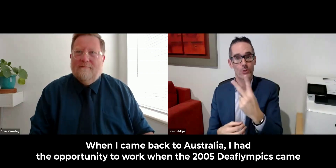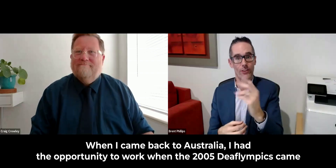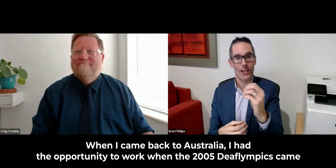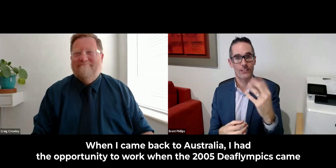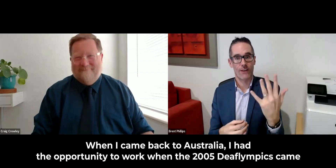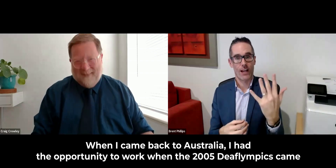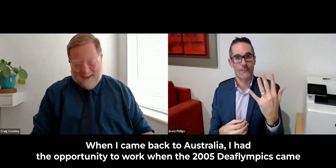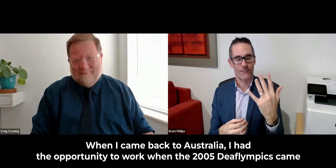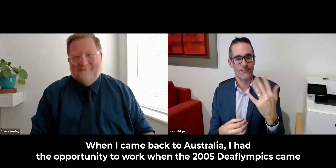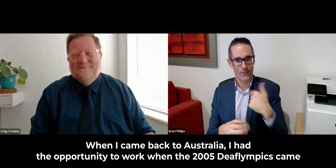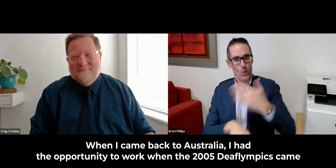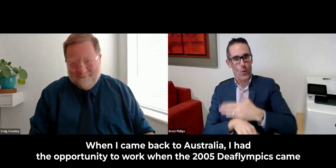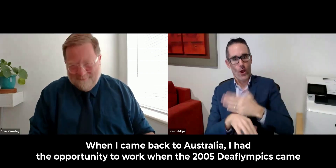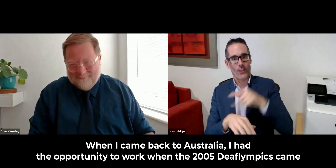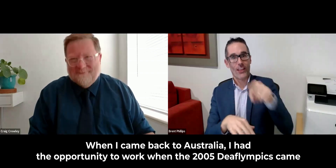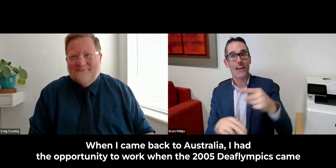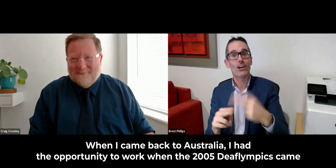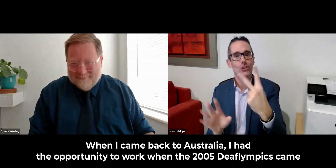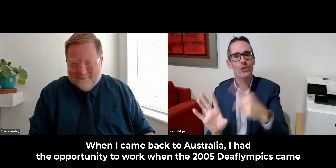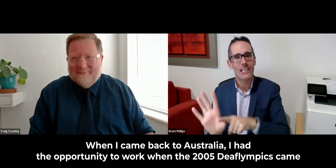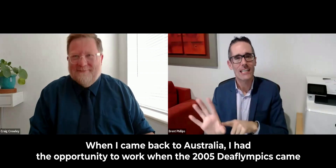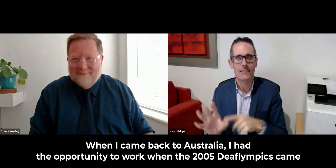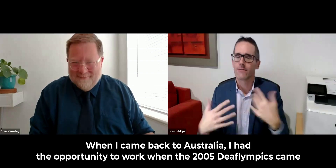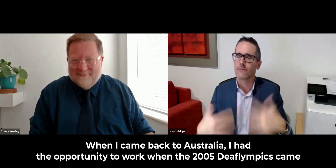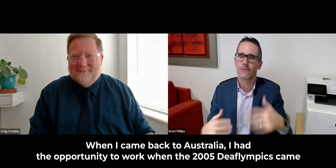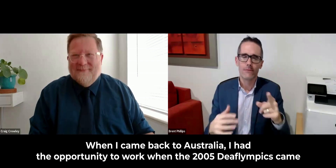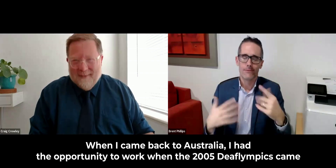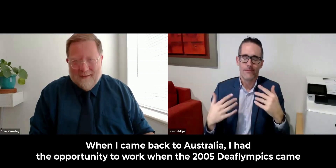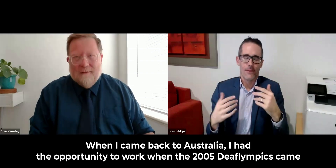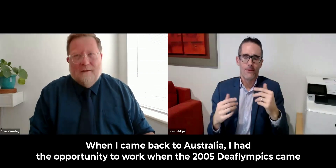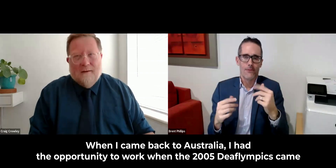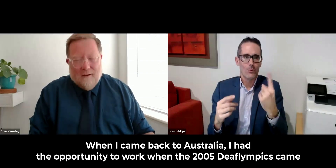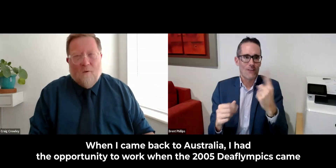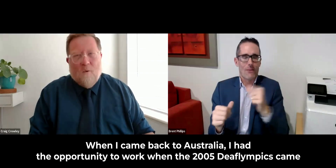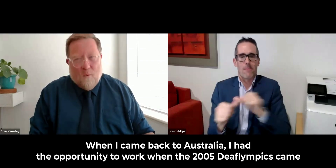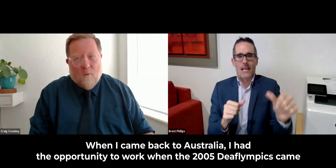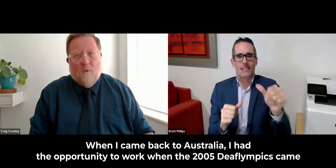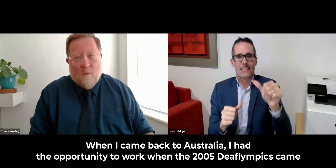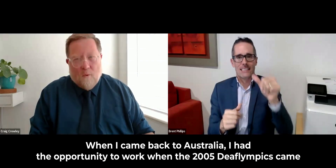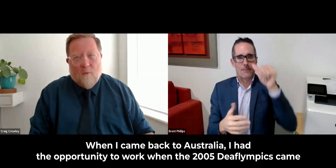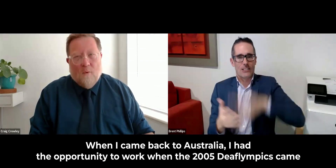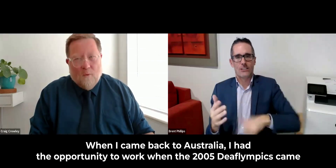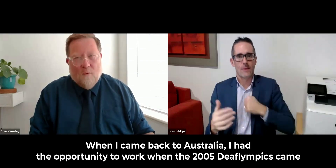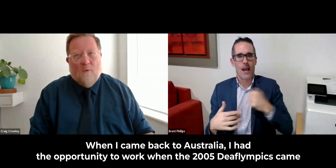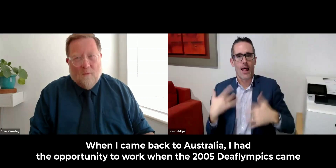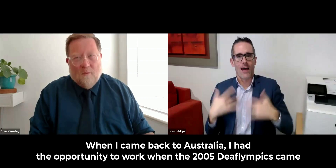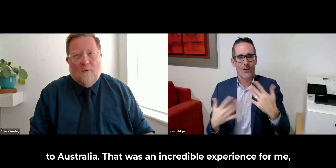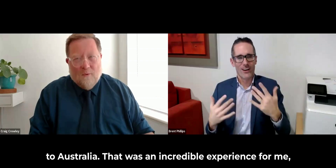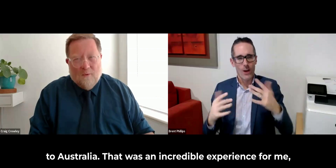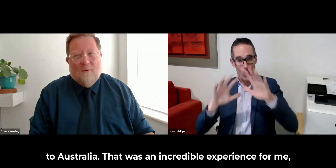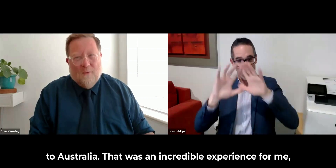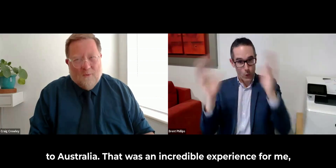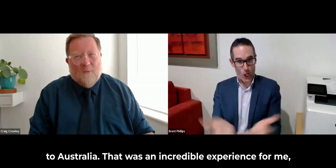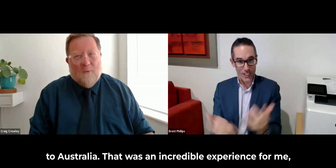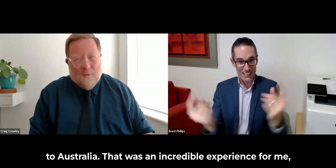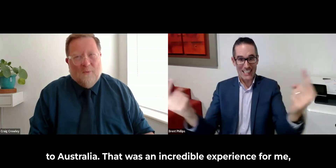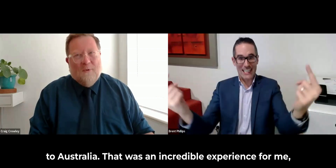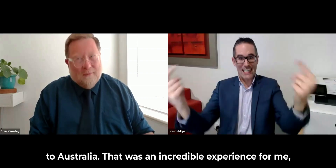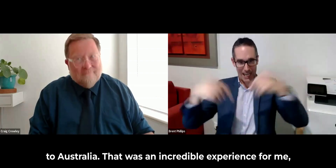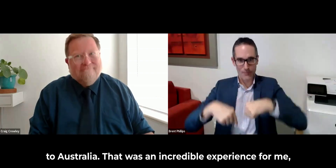to Australia, I had the opportunity to work when the 2005 Deaf Olympics came to Australia. That was